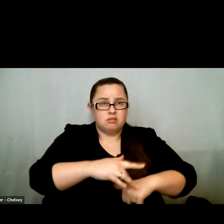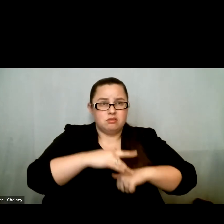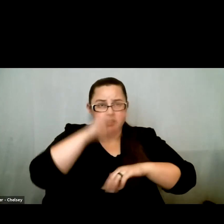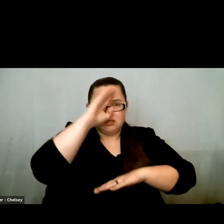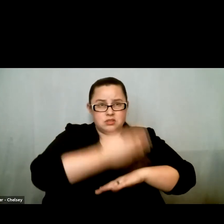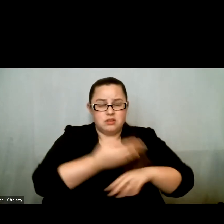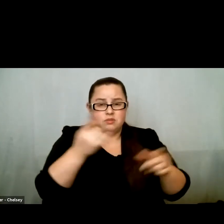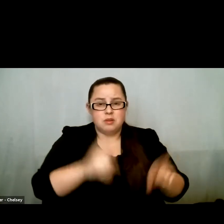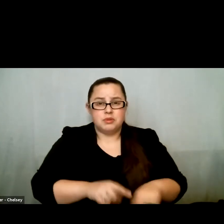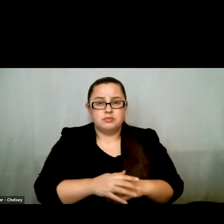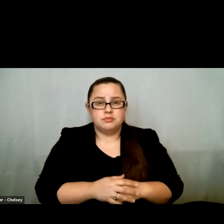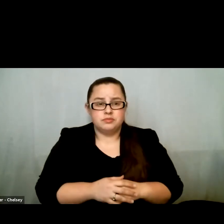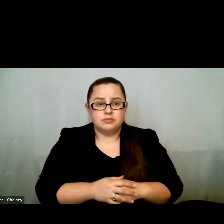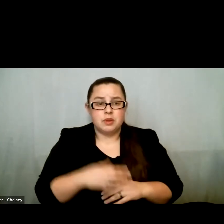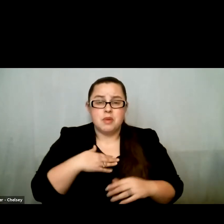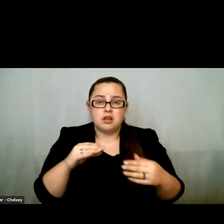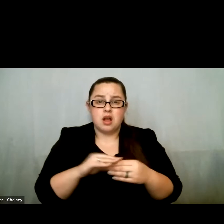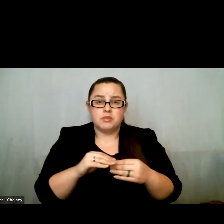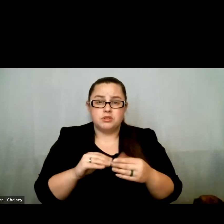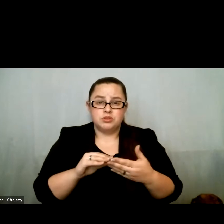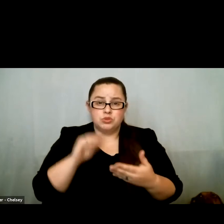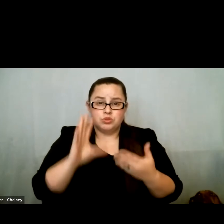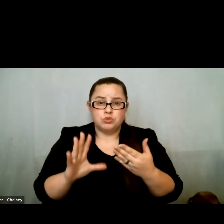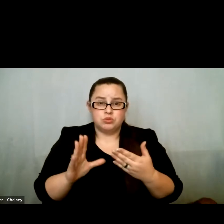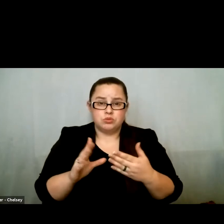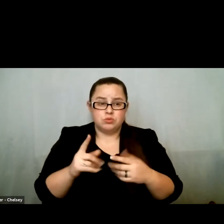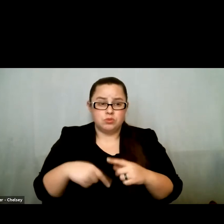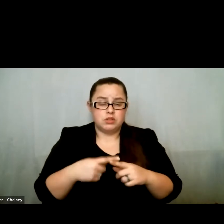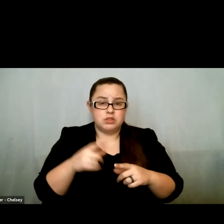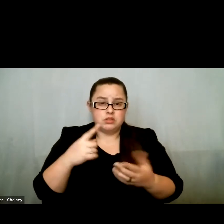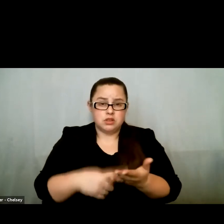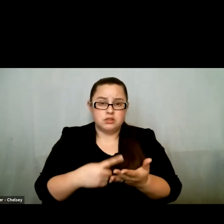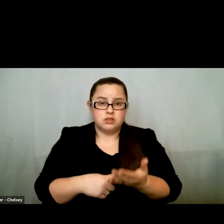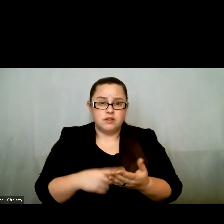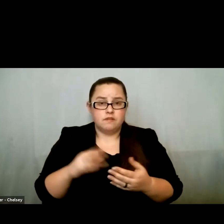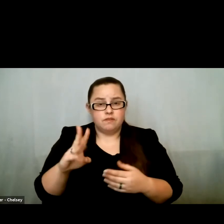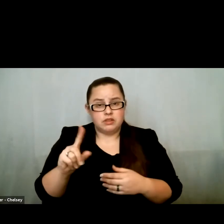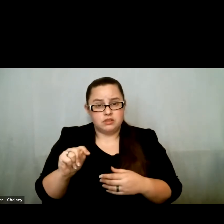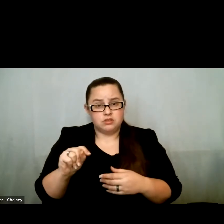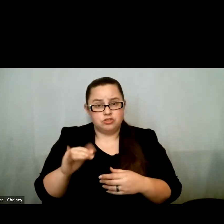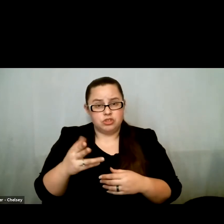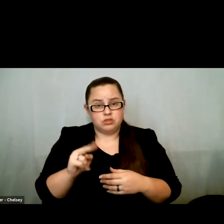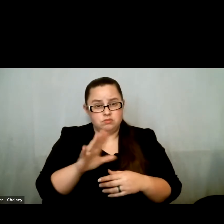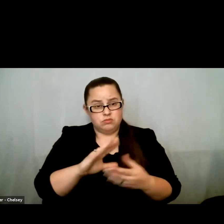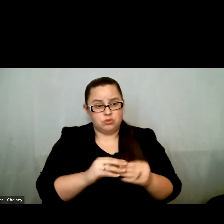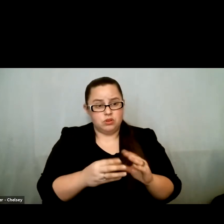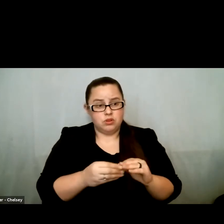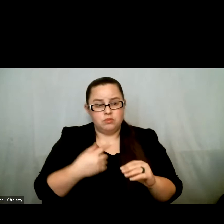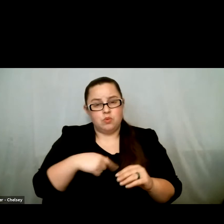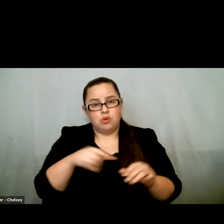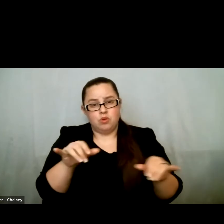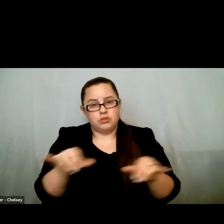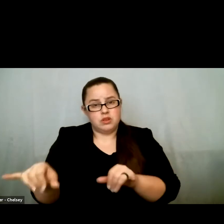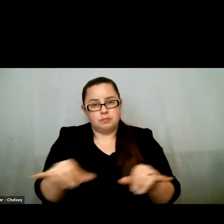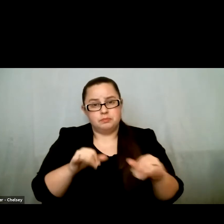My comment to students after talking about Vincent Chin's story is that we're all the same.